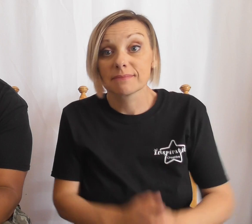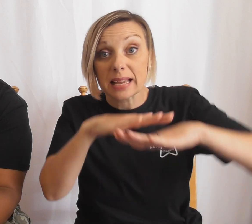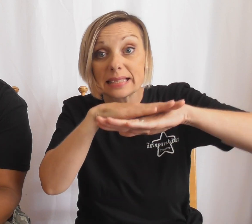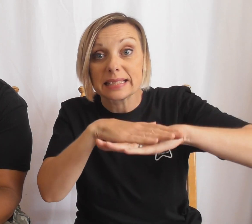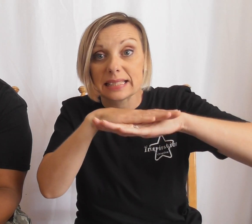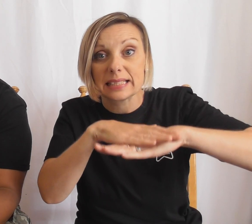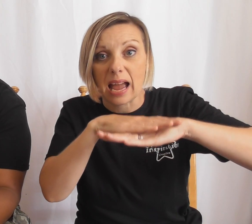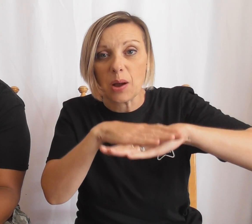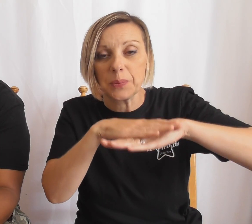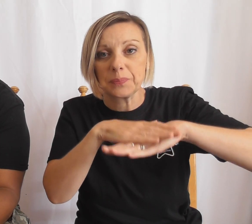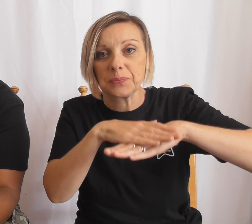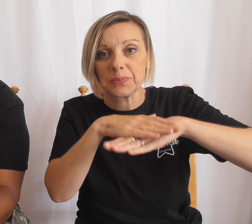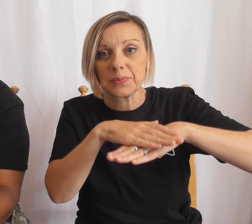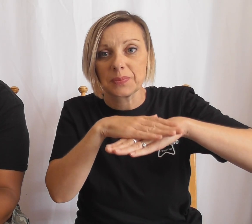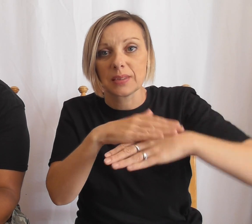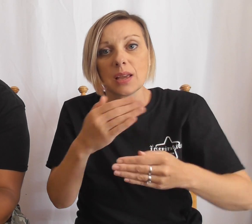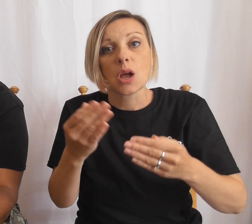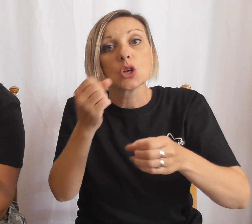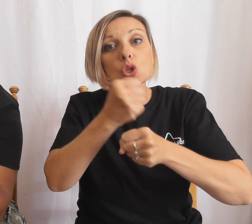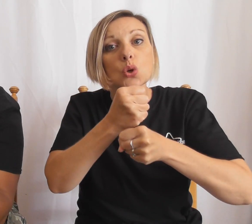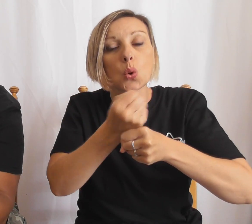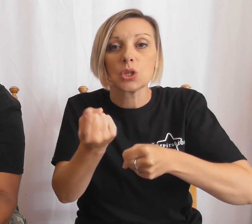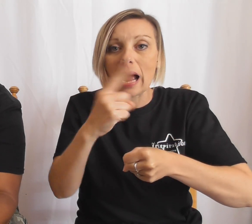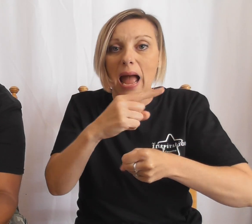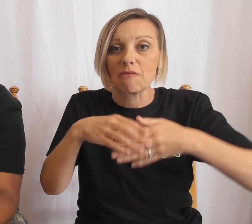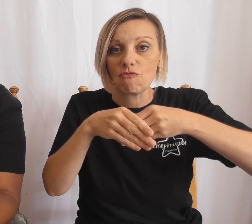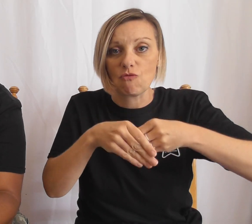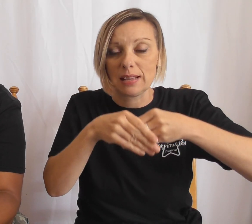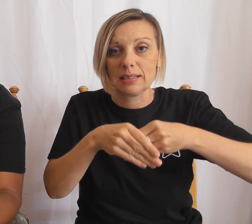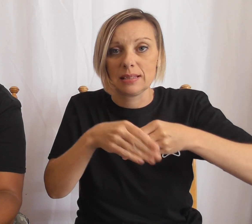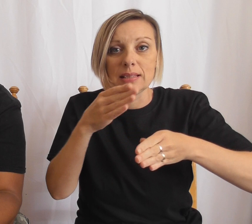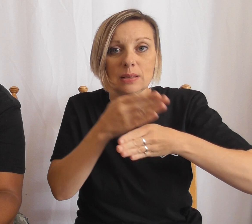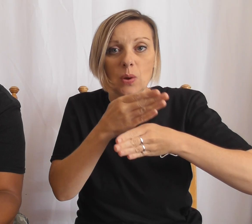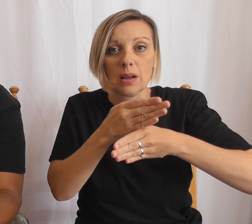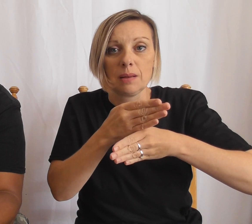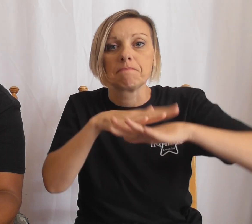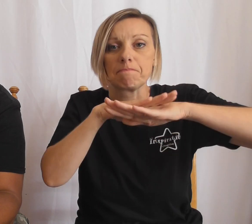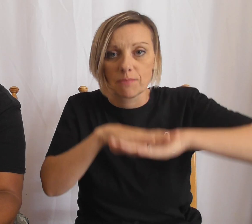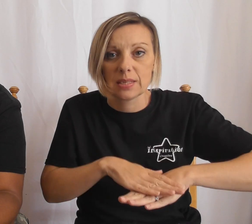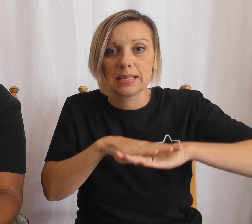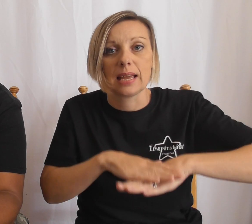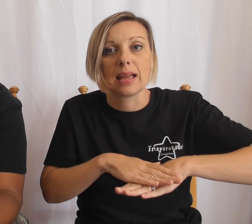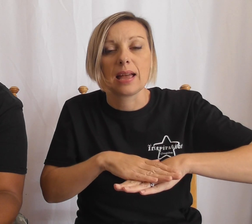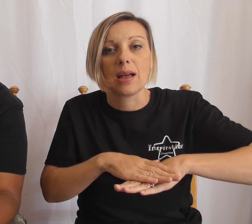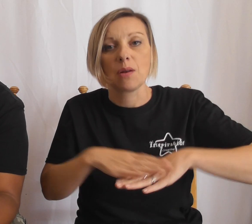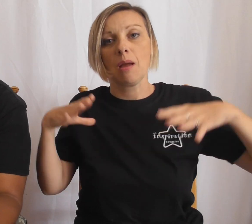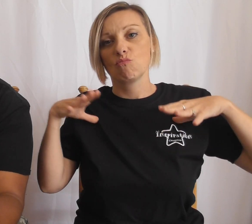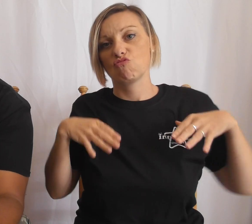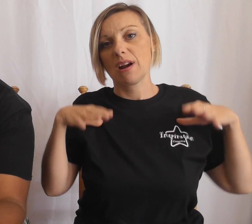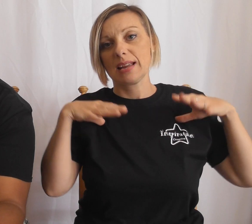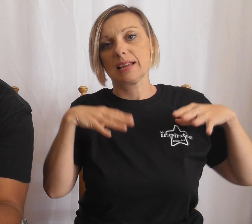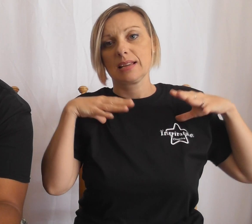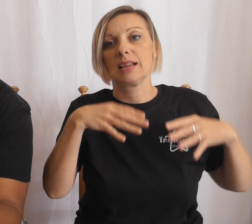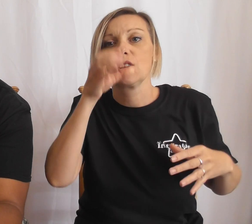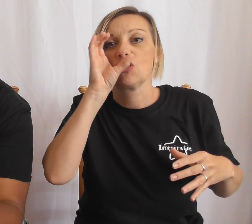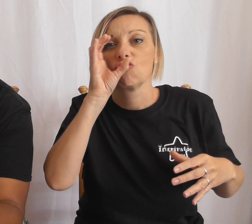down, George and his work colleagues sitting down for a snack at break time at work. And as I don't know if you